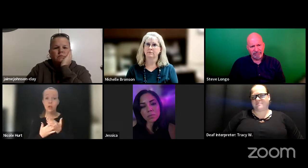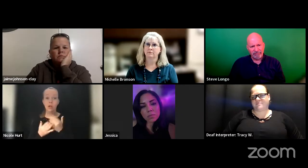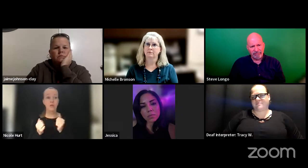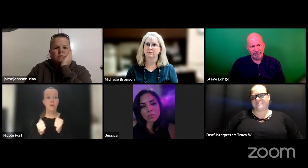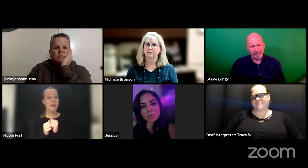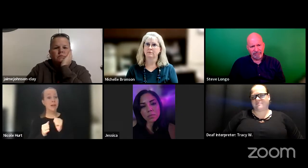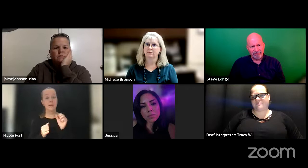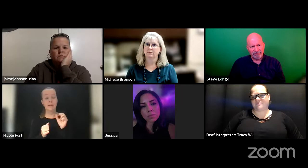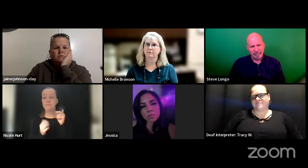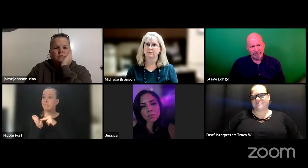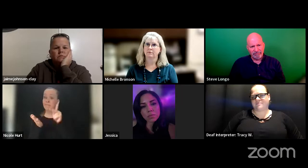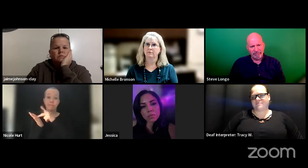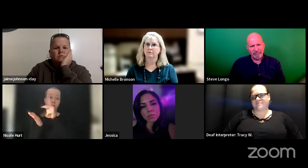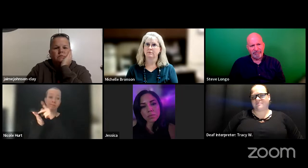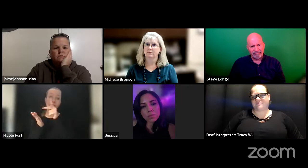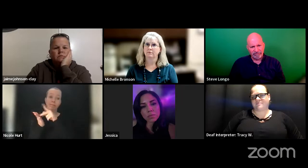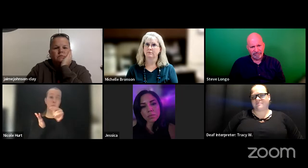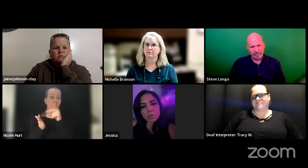members.